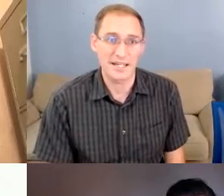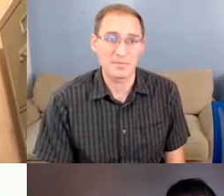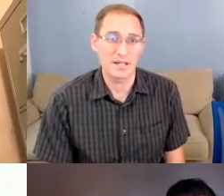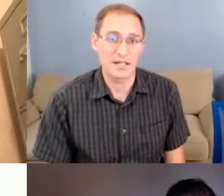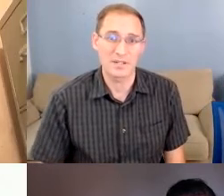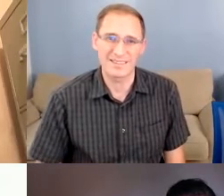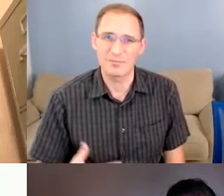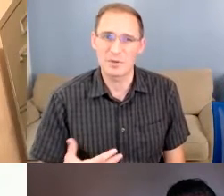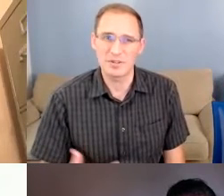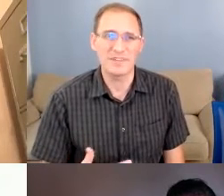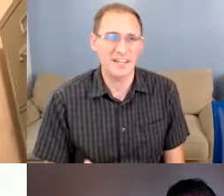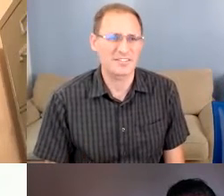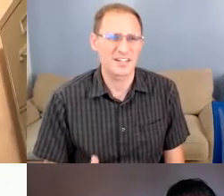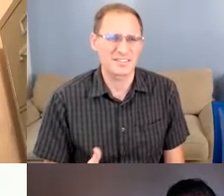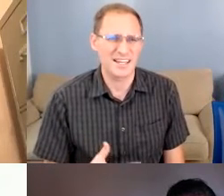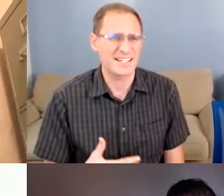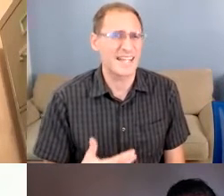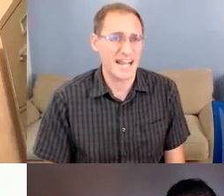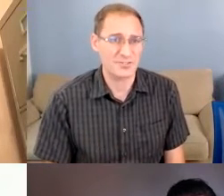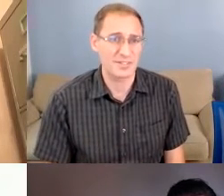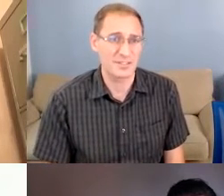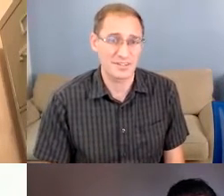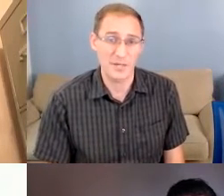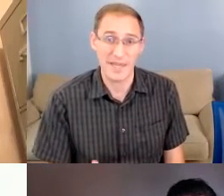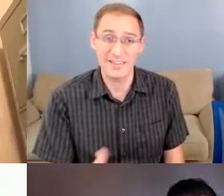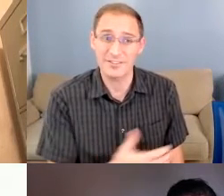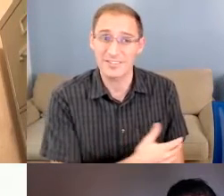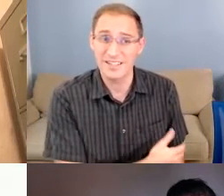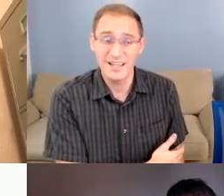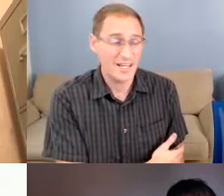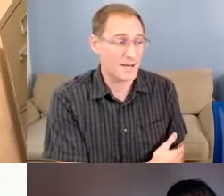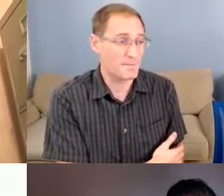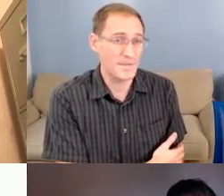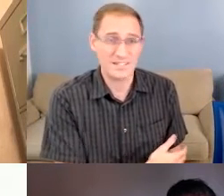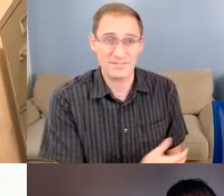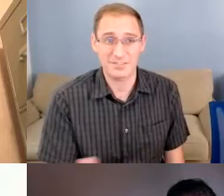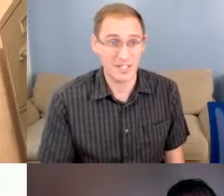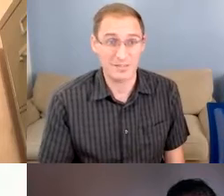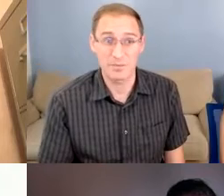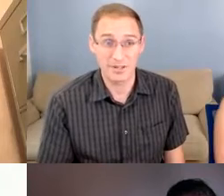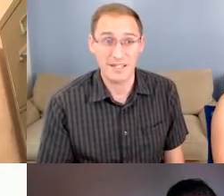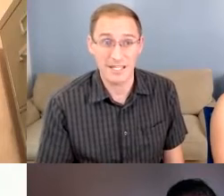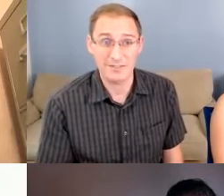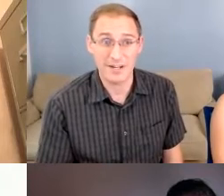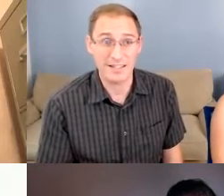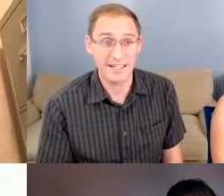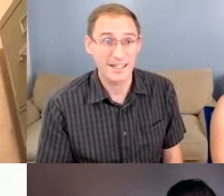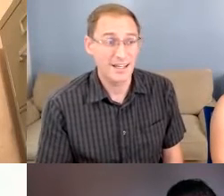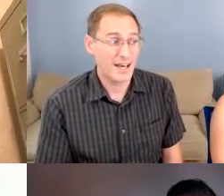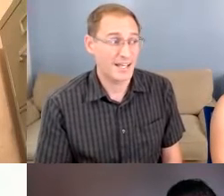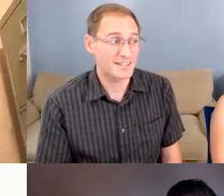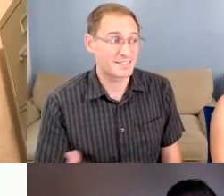at a time, but we will find ourselves just kind of naturally using them. And they're just a much faster way of communicating, right?